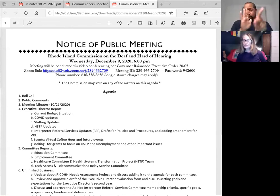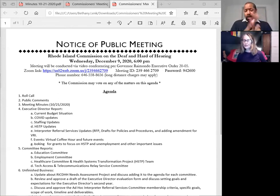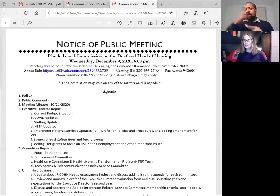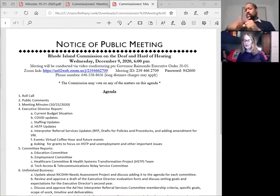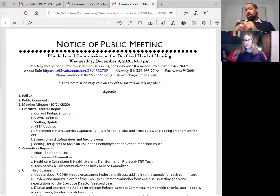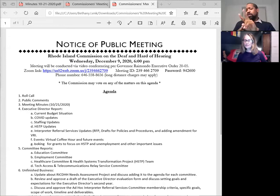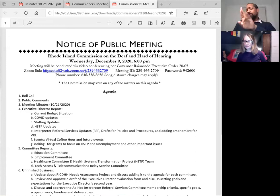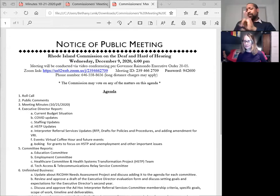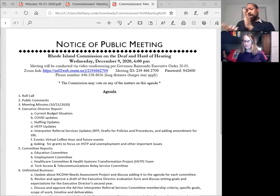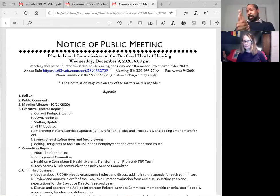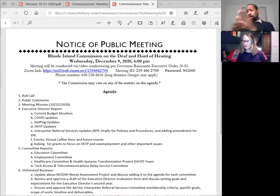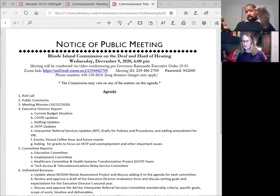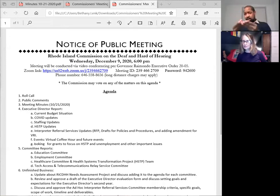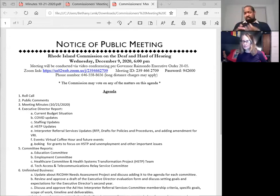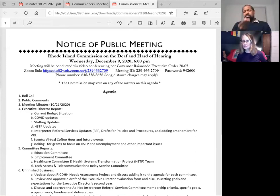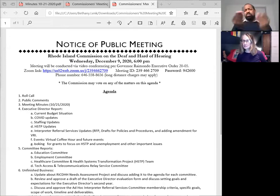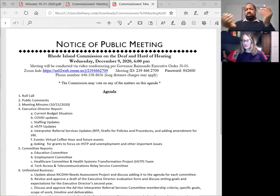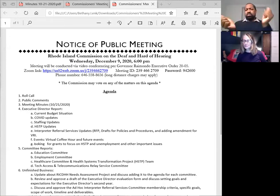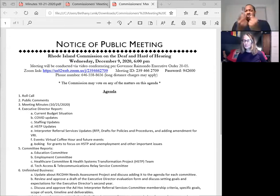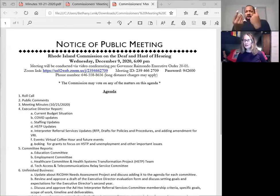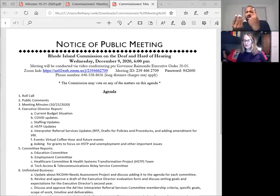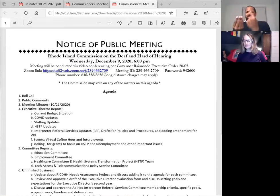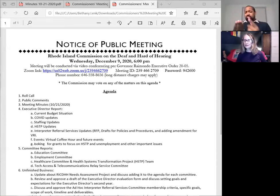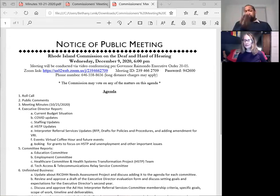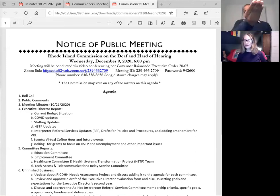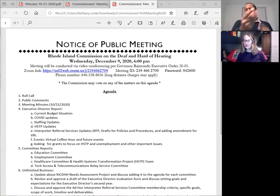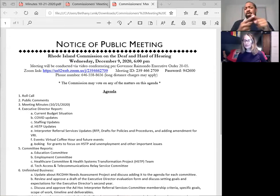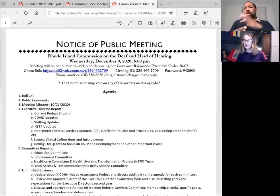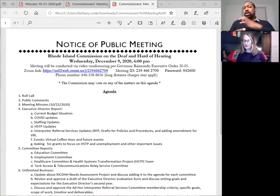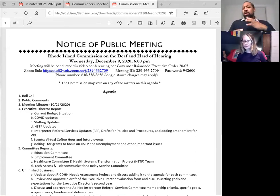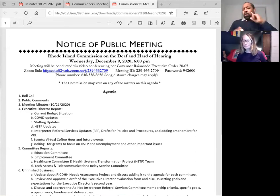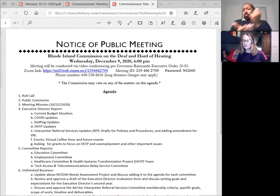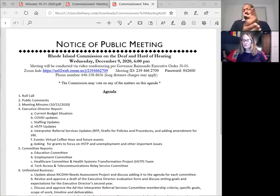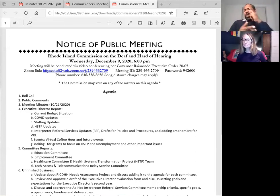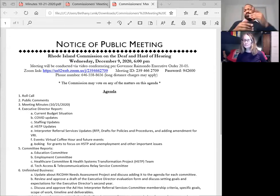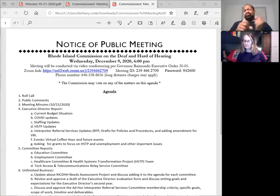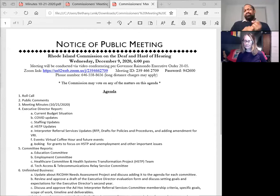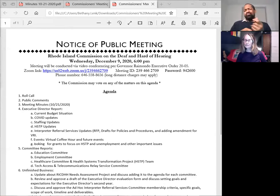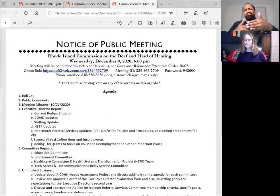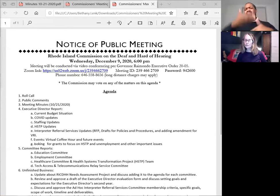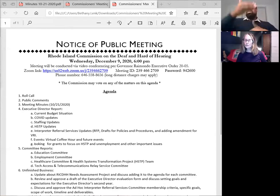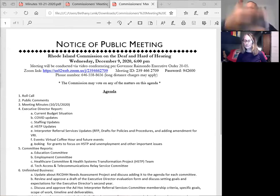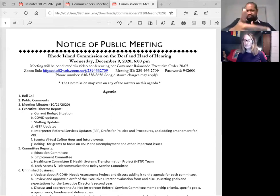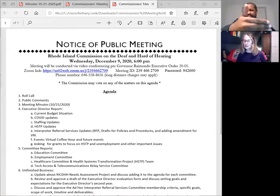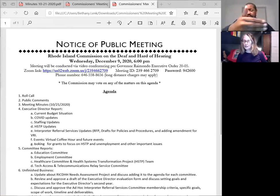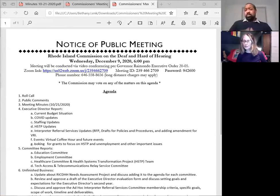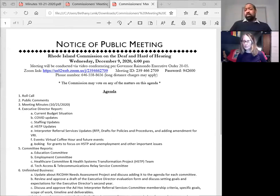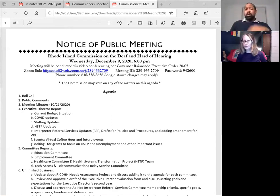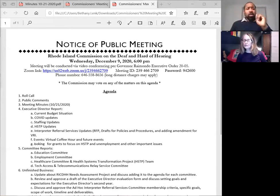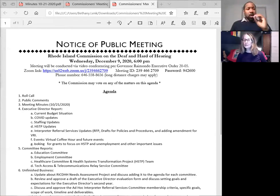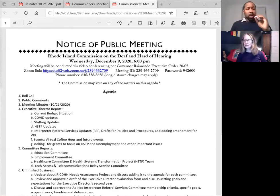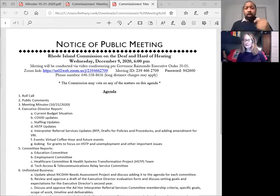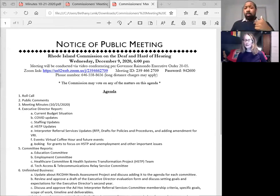So we have a draft that we're going to be submitting as well on how to look at VRI